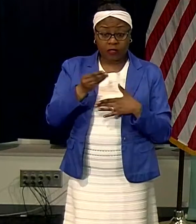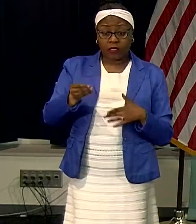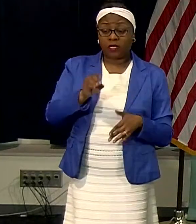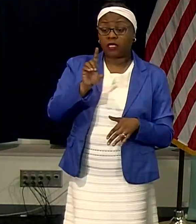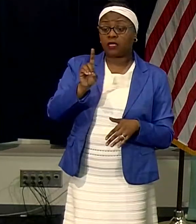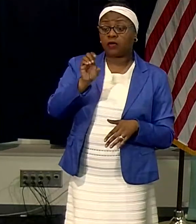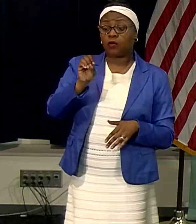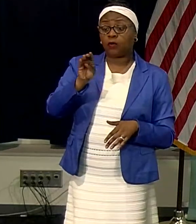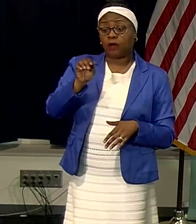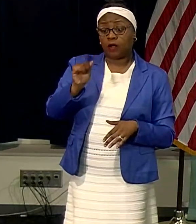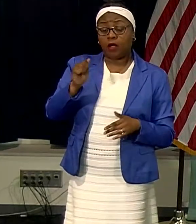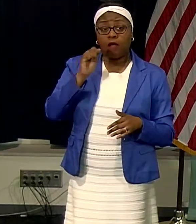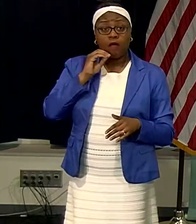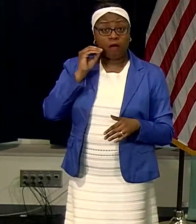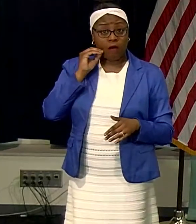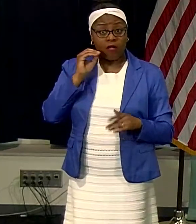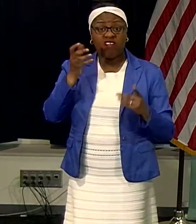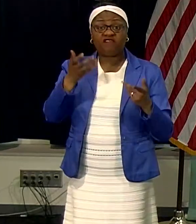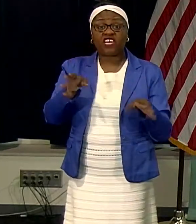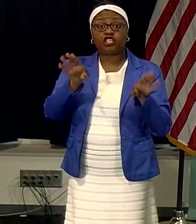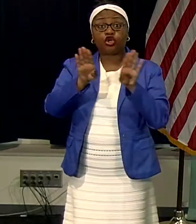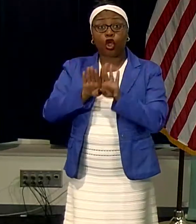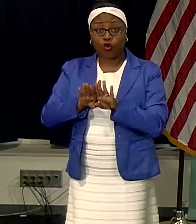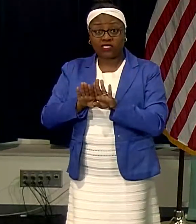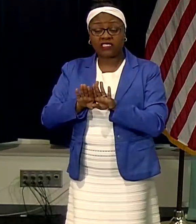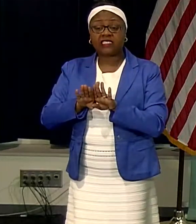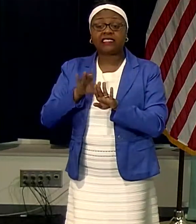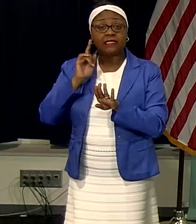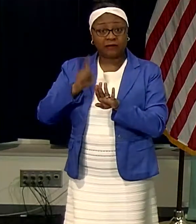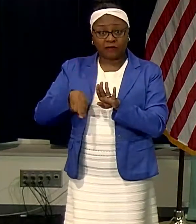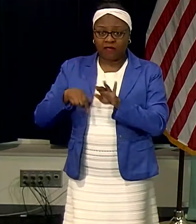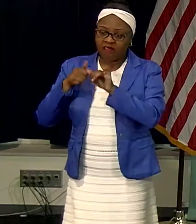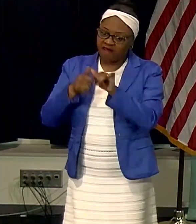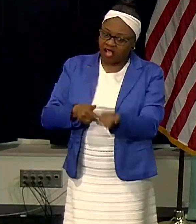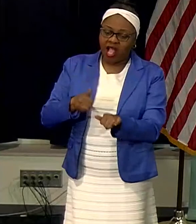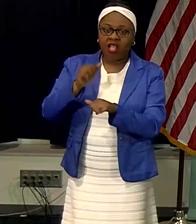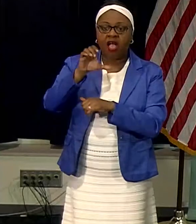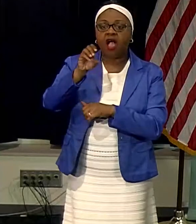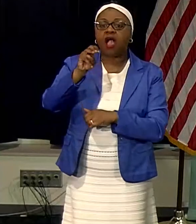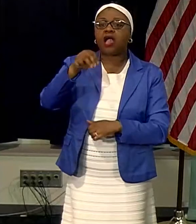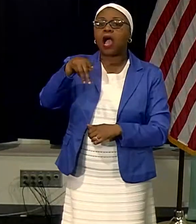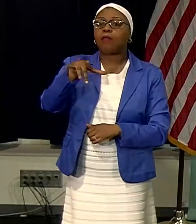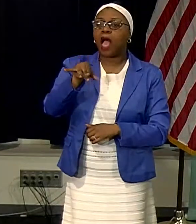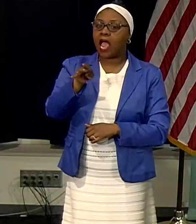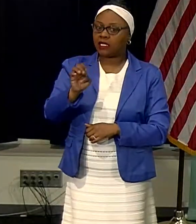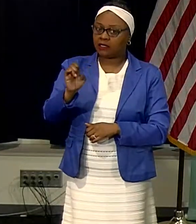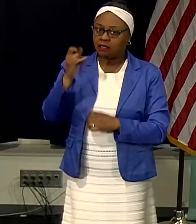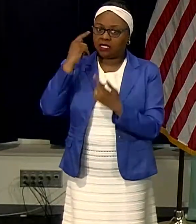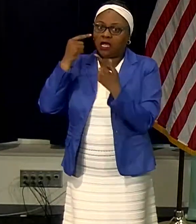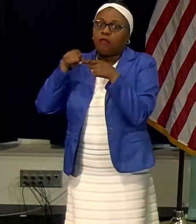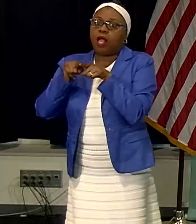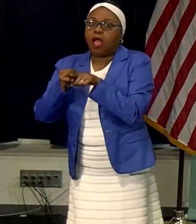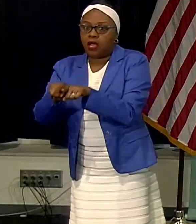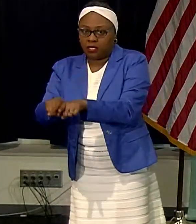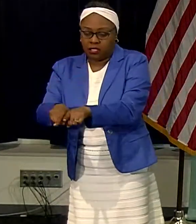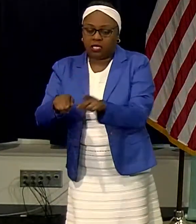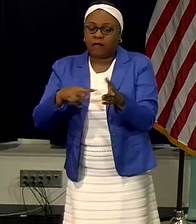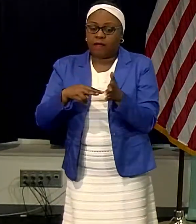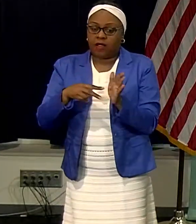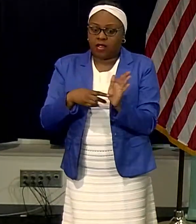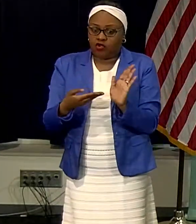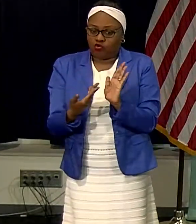home, after you go through closing, you do go through compliance as well. Compliance is the process where you demonstrate that the house is